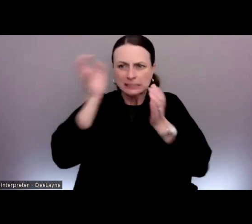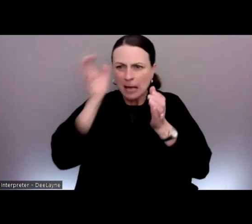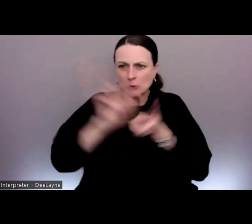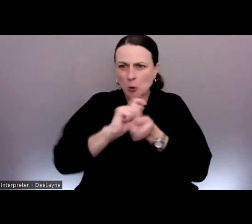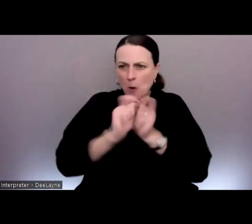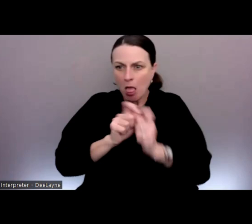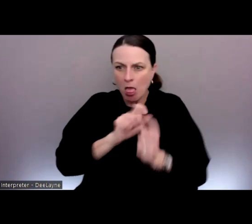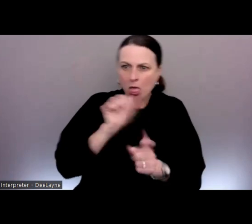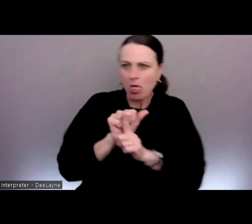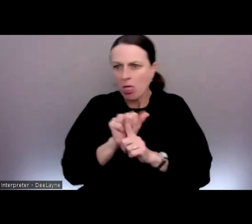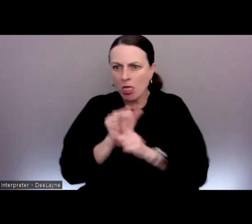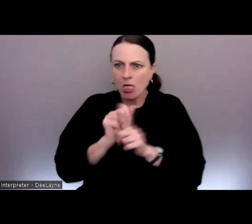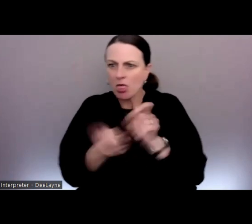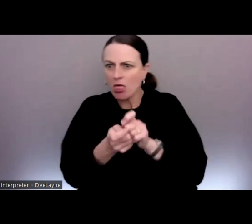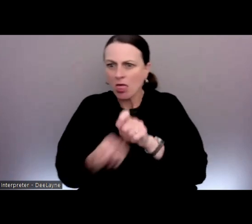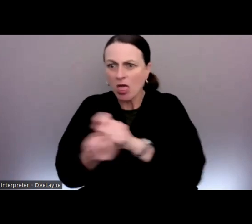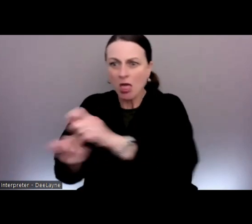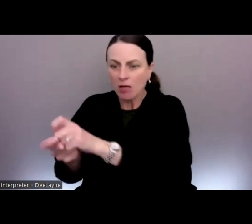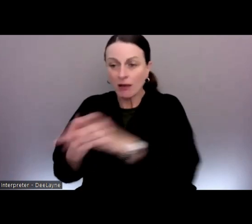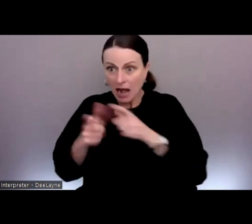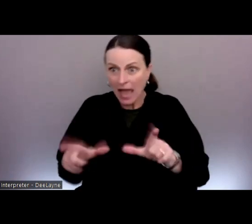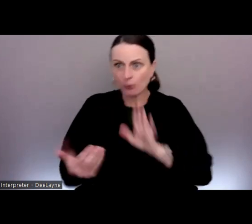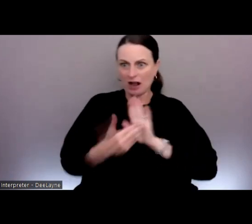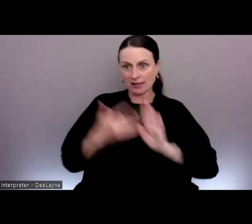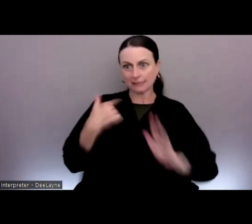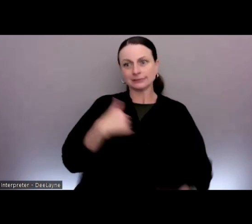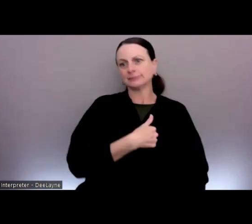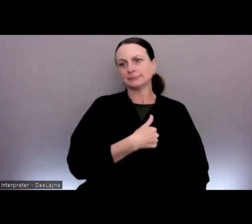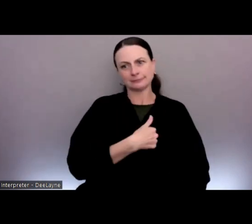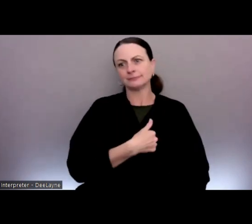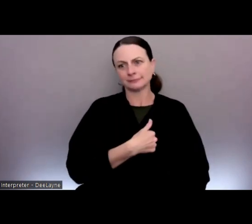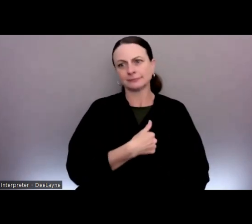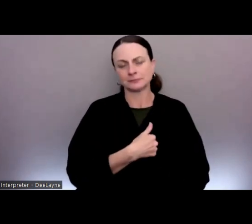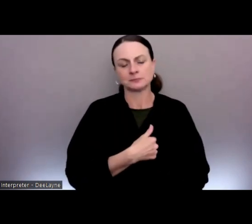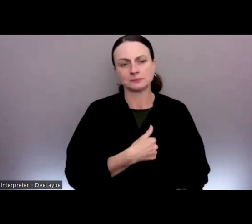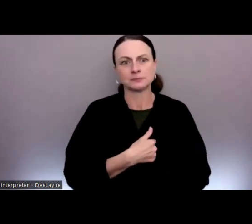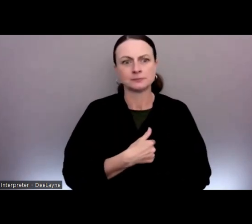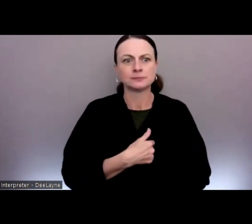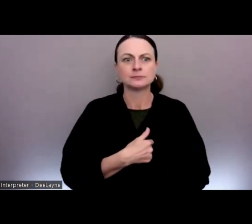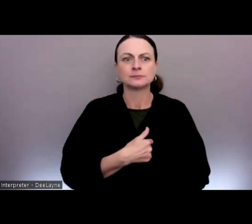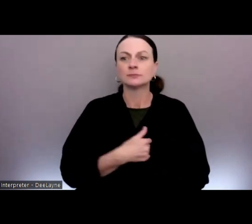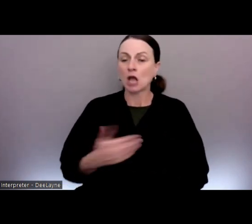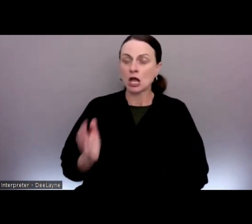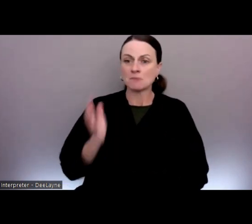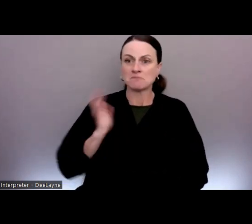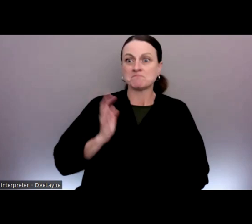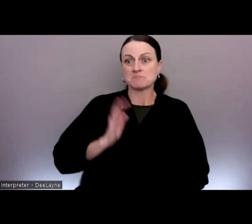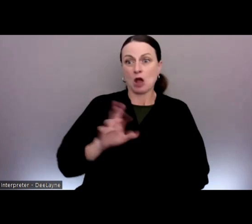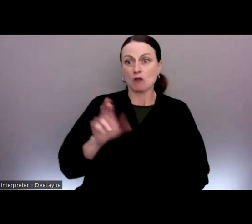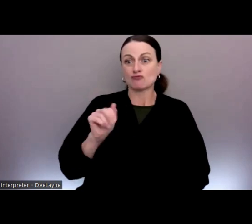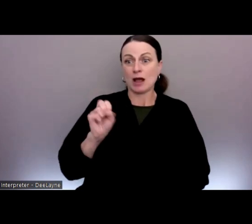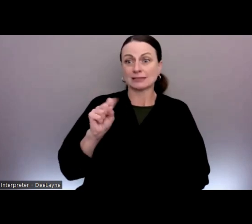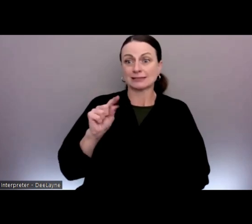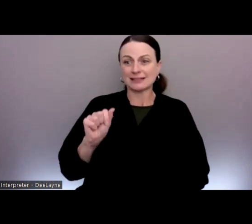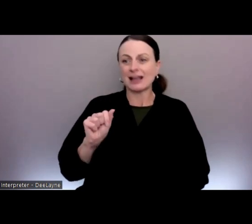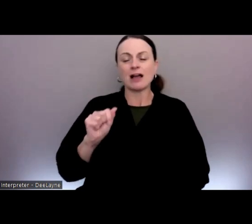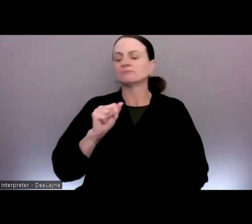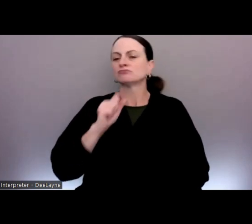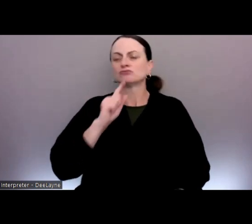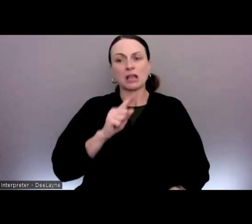trickery, language is used against us. Early Rastafari, predominantly poor